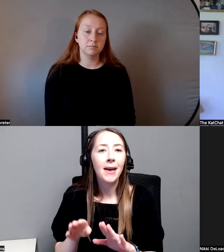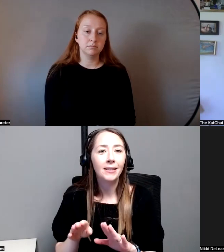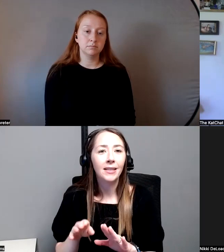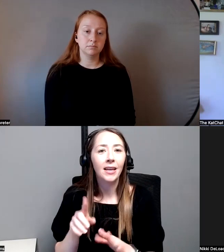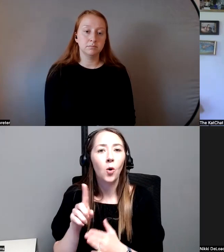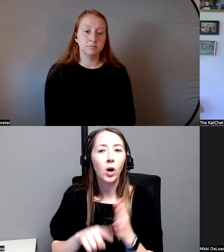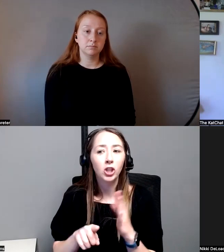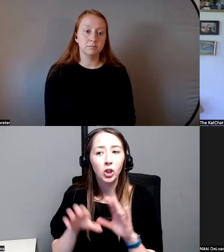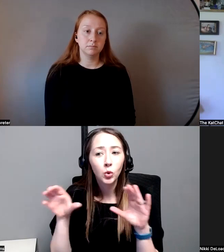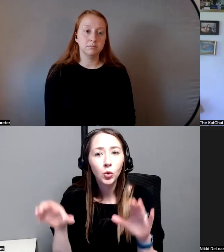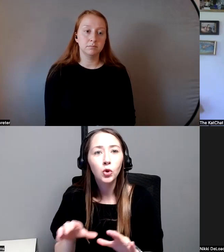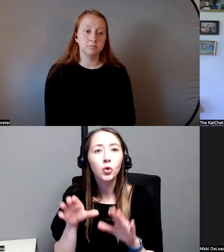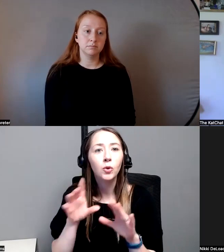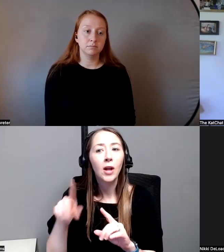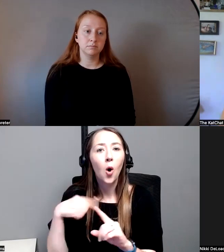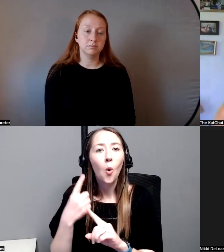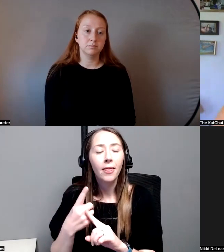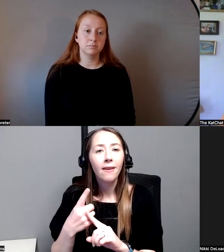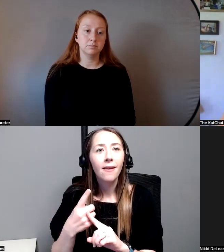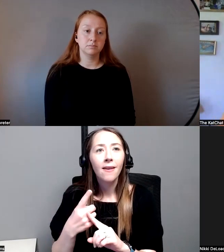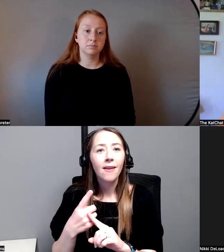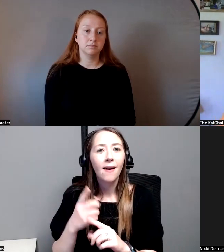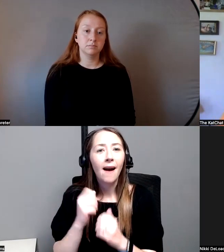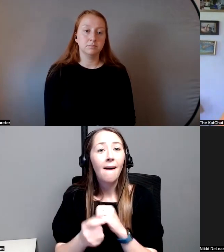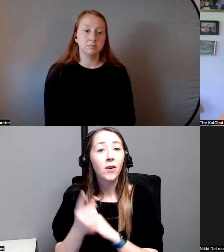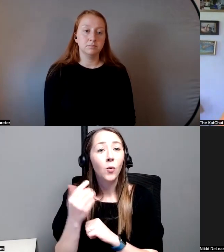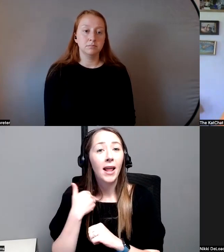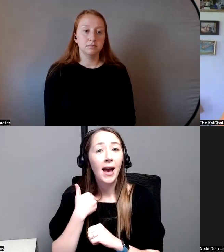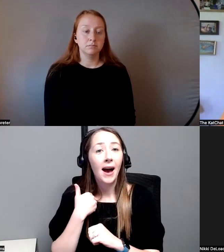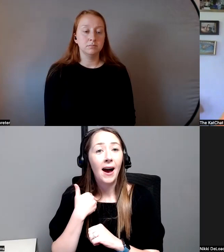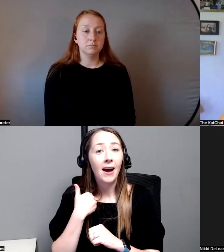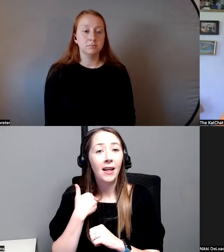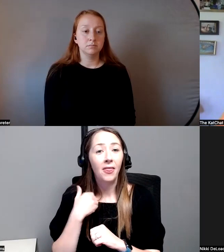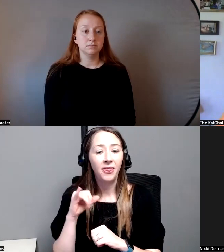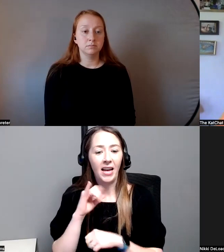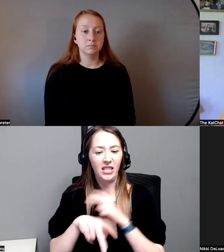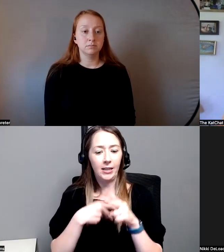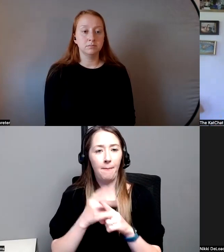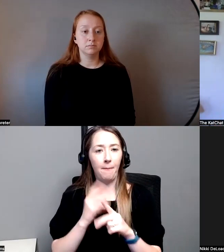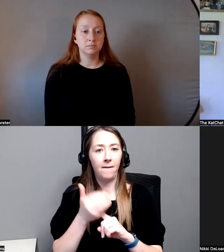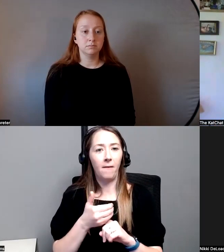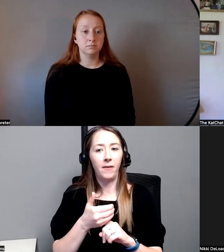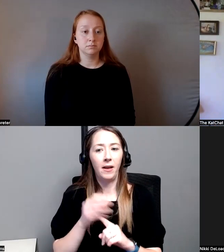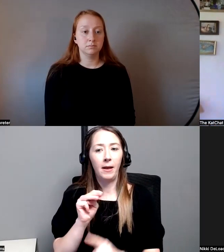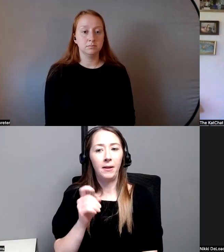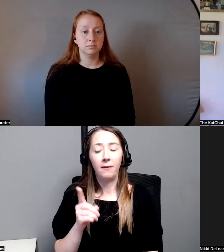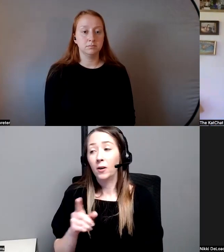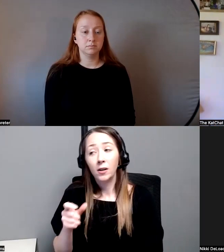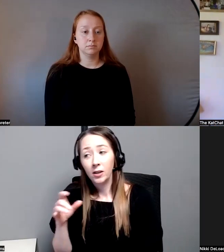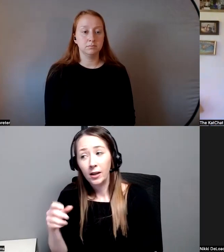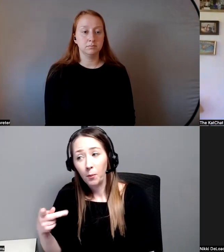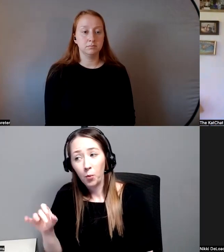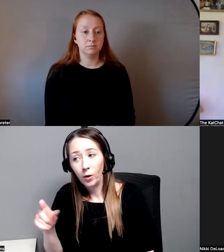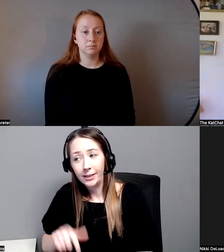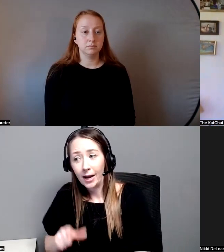she had to not only, everybody had to have that medieval outfit. We're not doing pool right now, baby, because we're